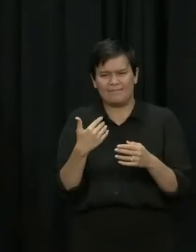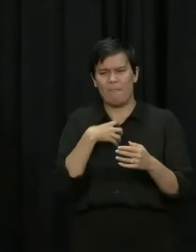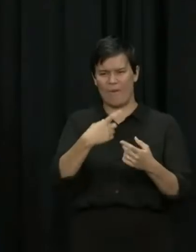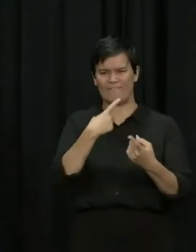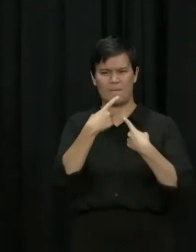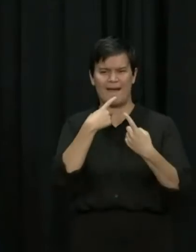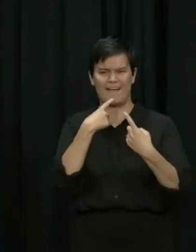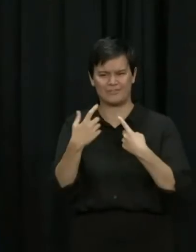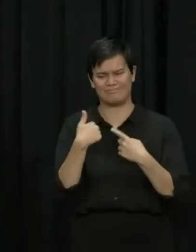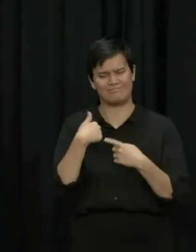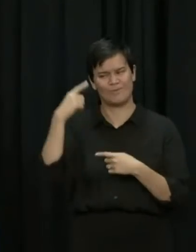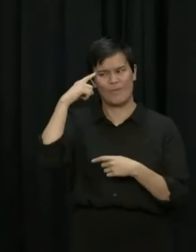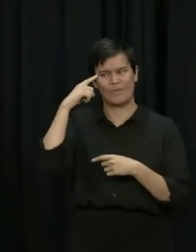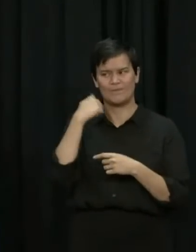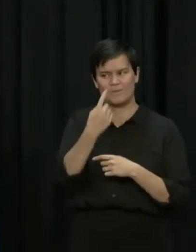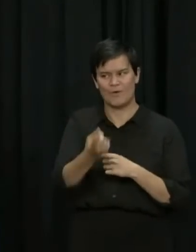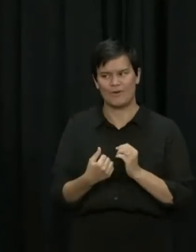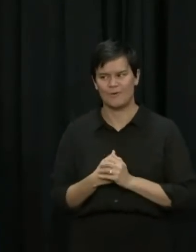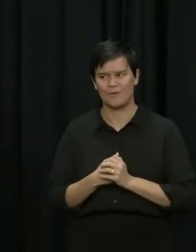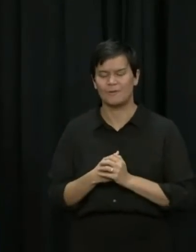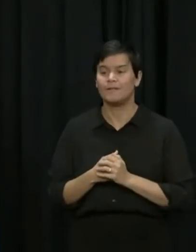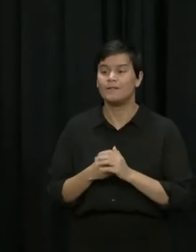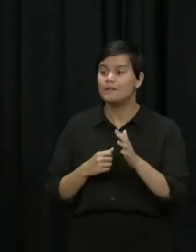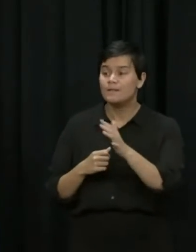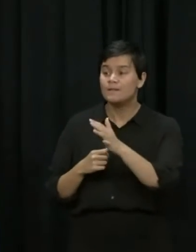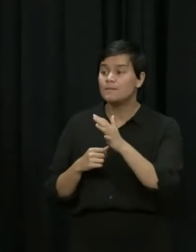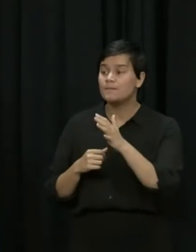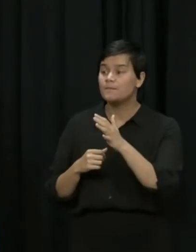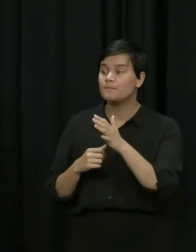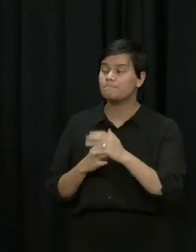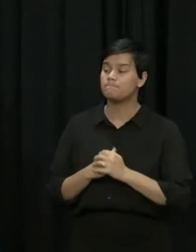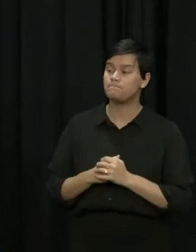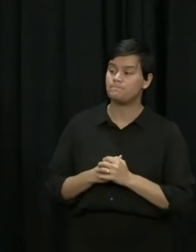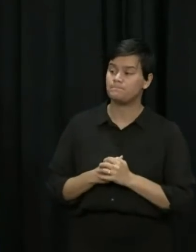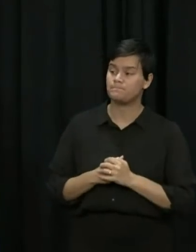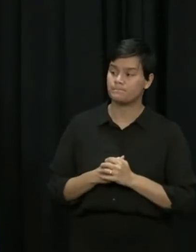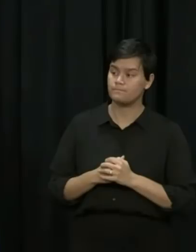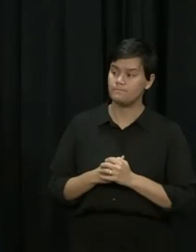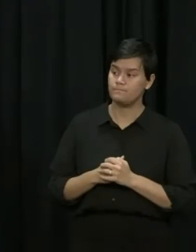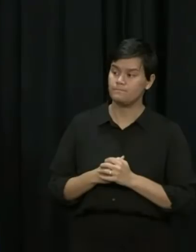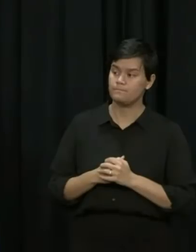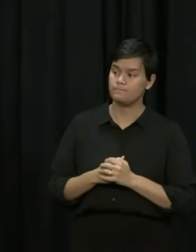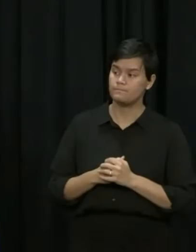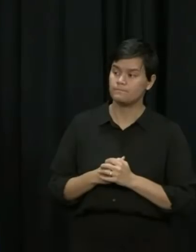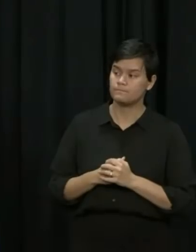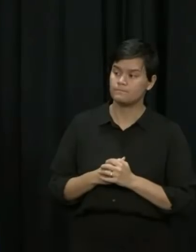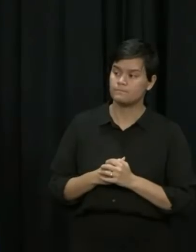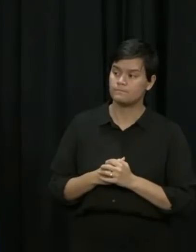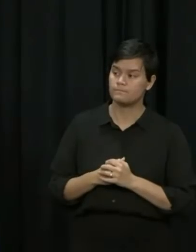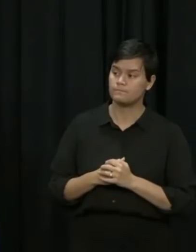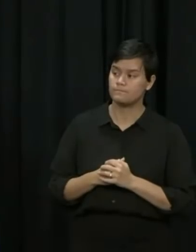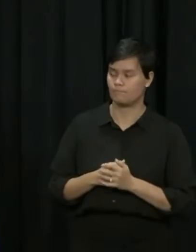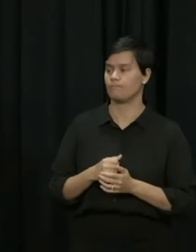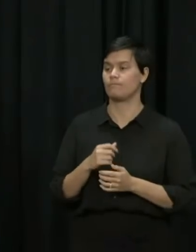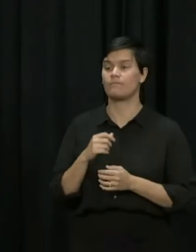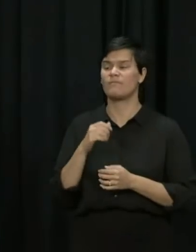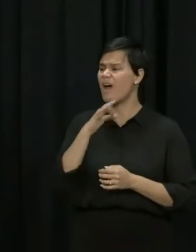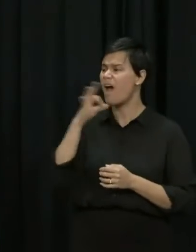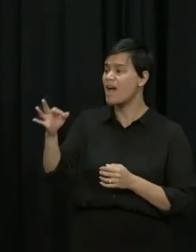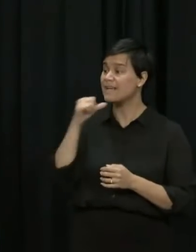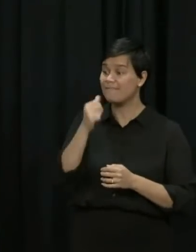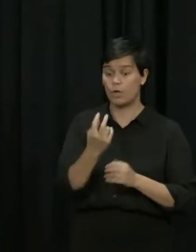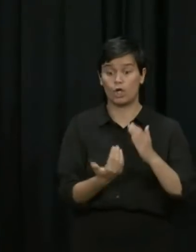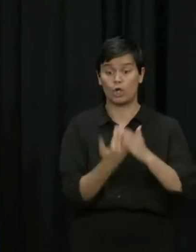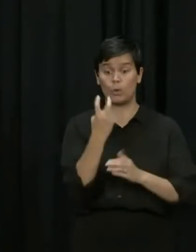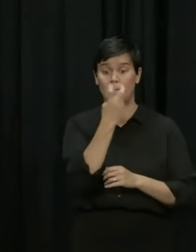been I'll come just over here again, and then I'll come back over to you, Jenna. If you identify further spread in New